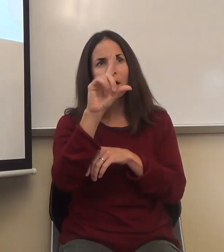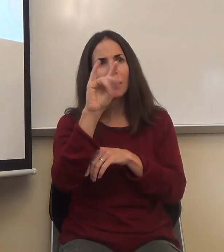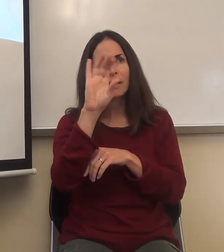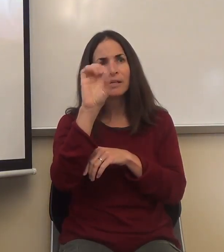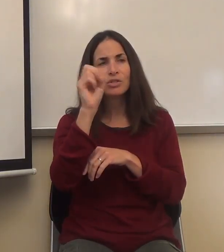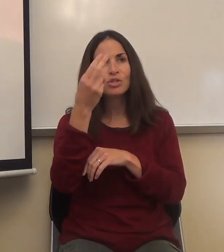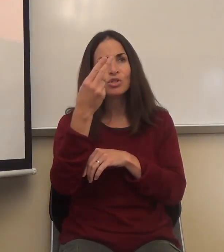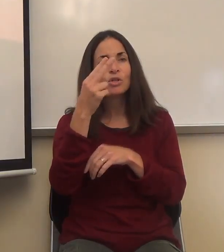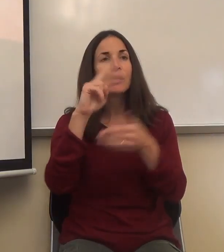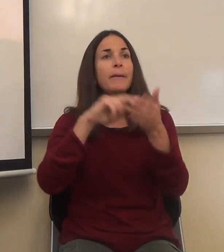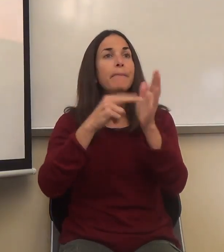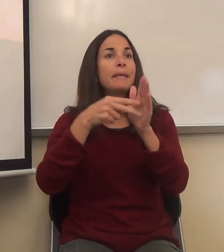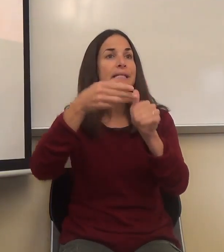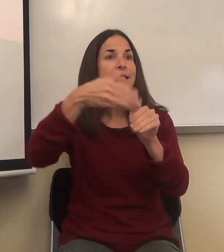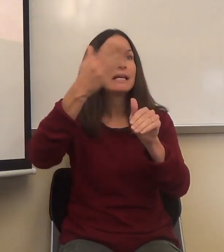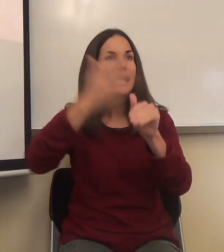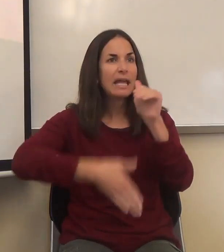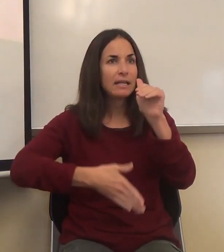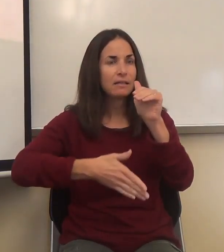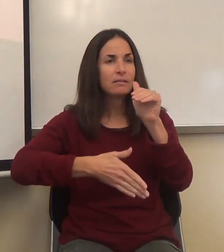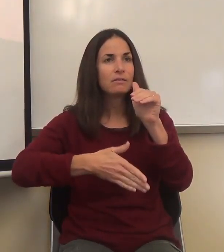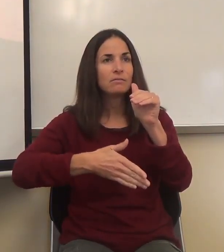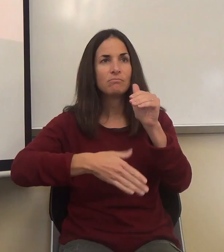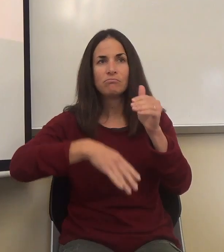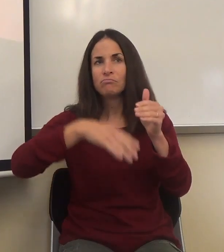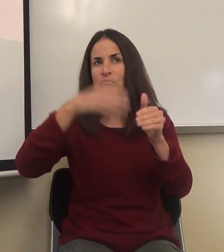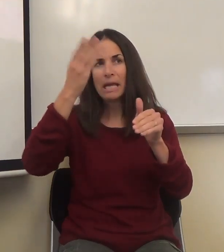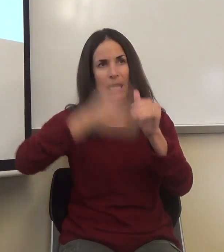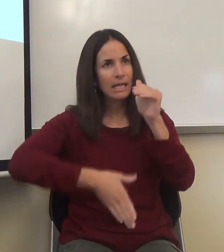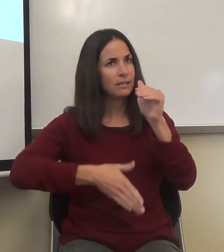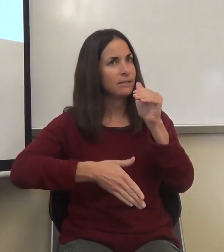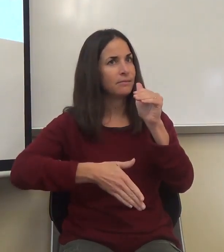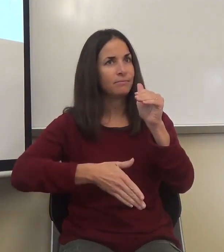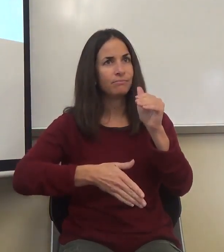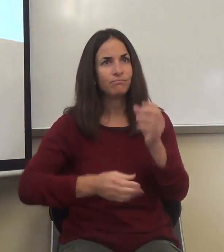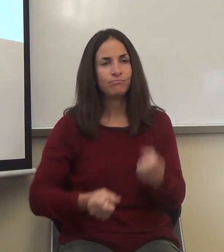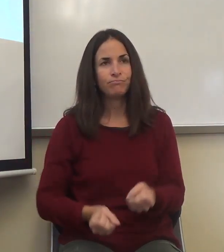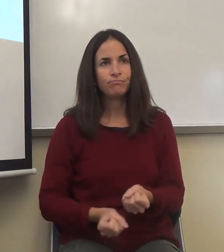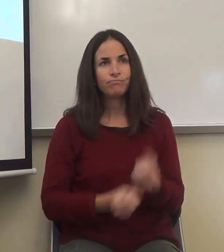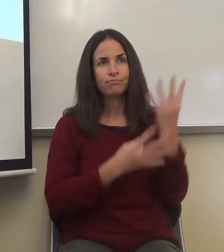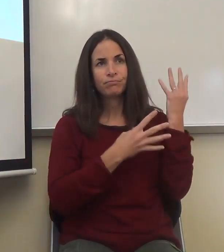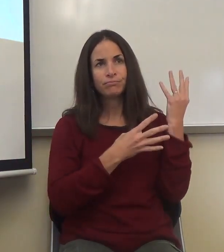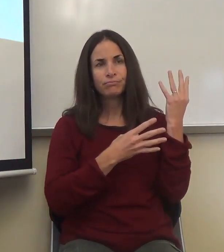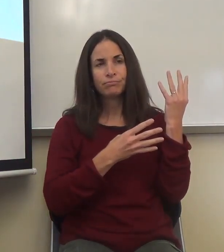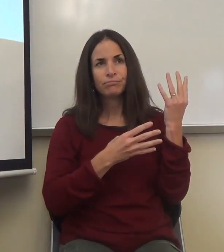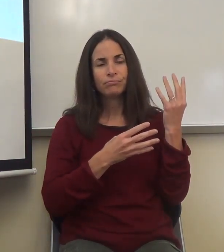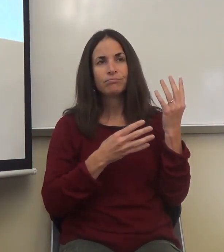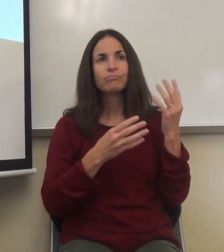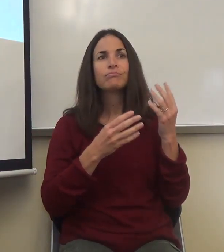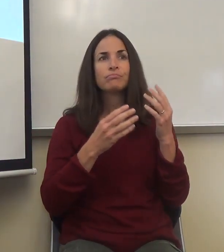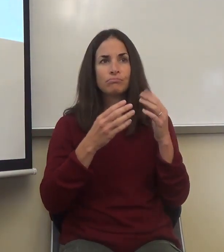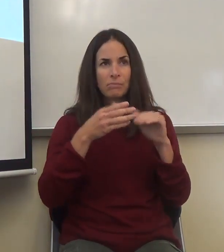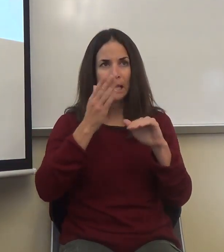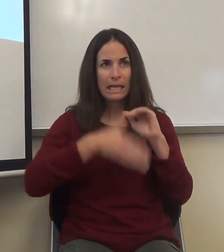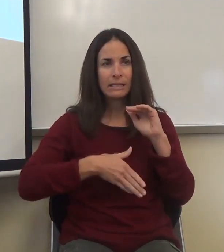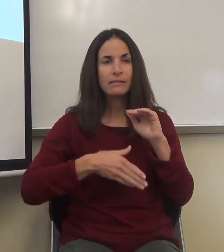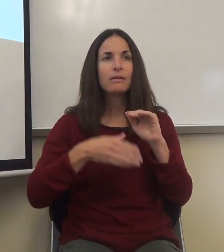Slavery. slavery. Okay? You might also see a word that you recognize in